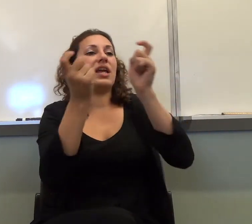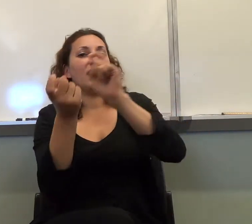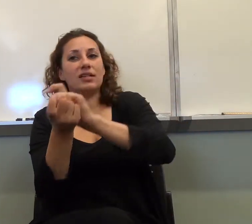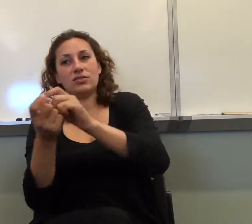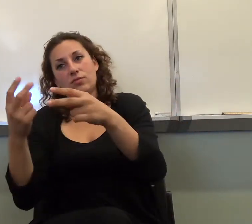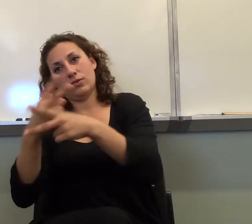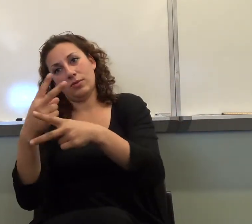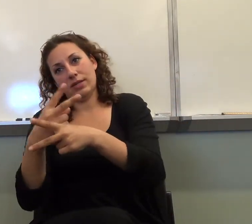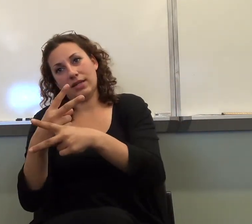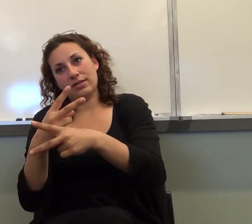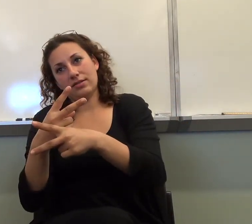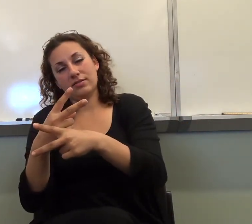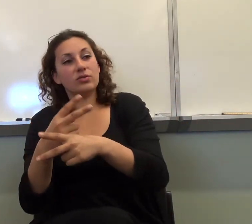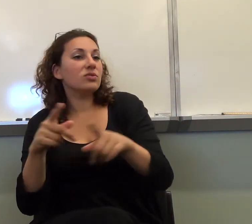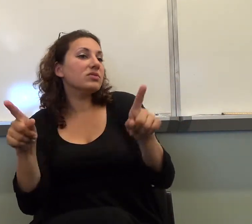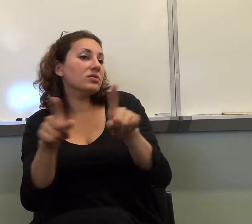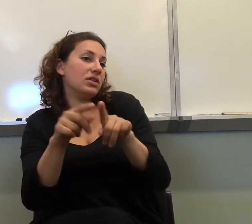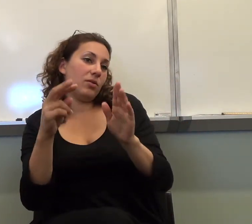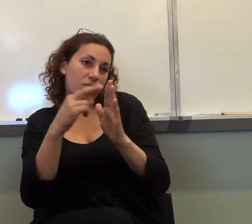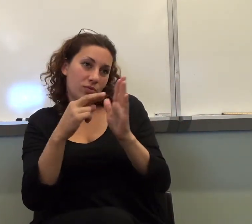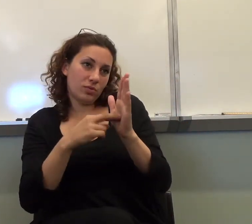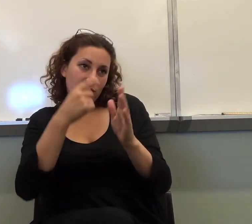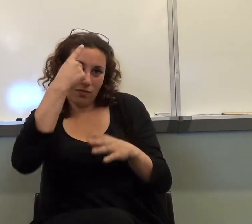to calculate division. You know, so it's got to be the same.